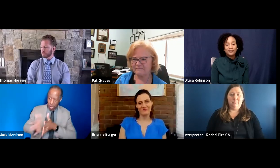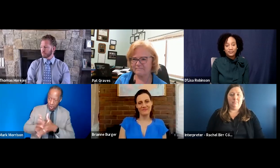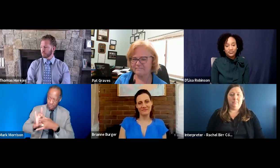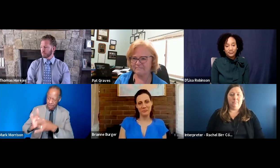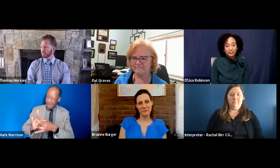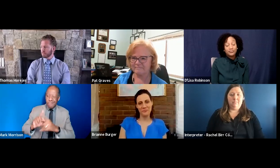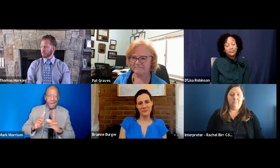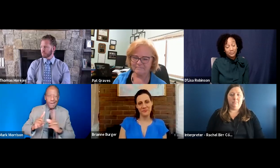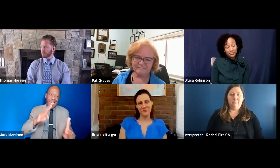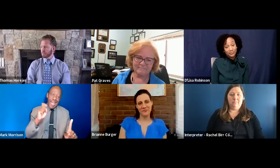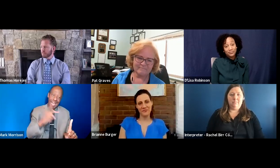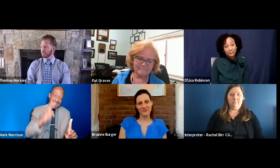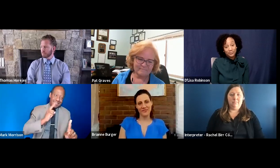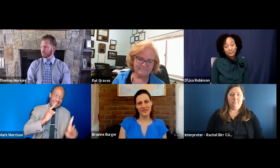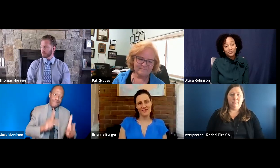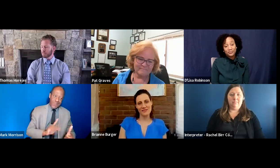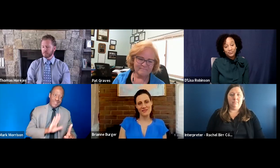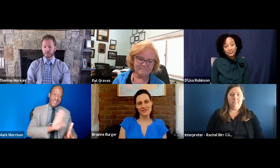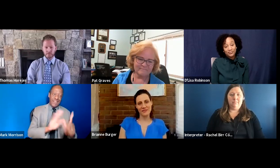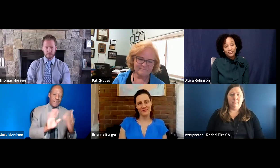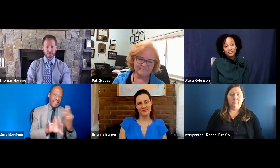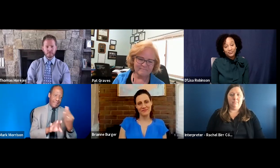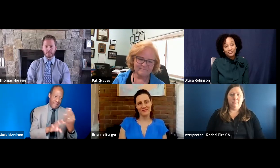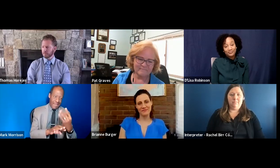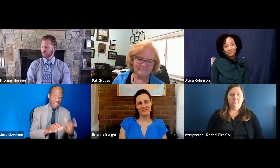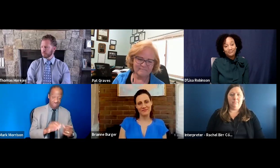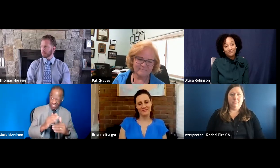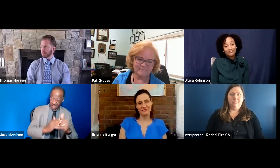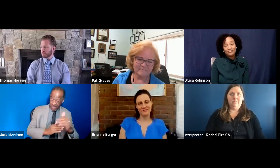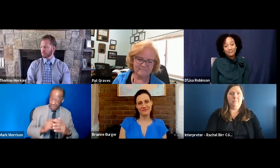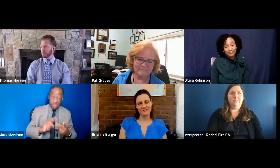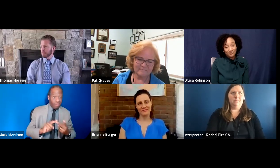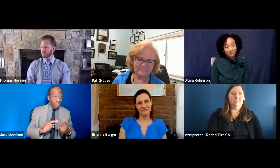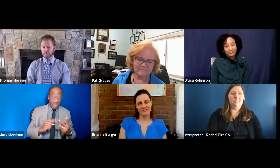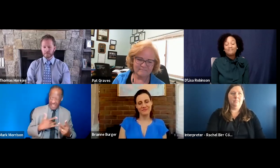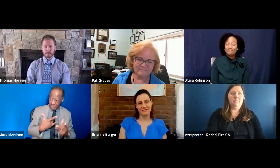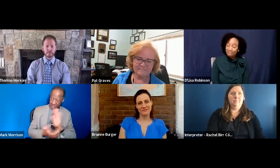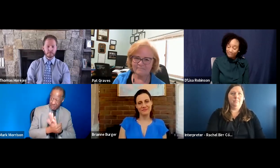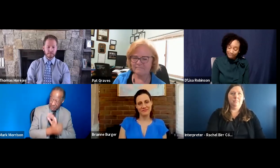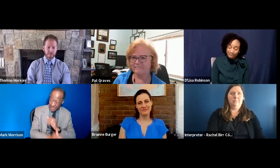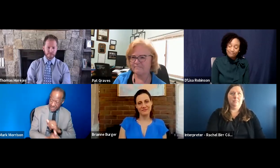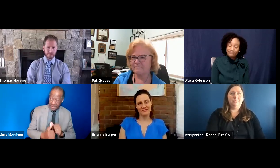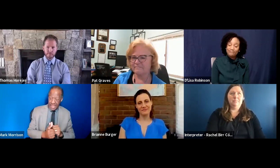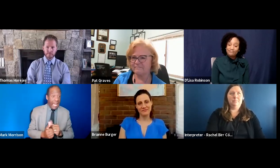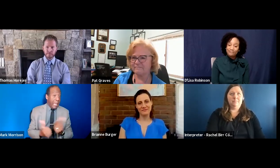is good. You might think that that interpreter is good, but you need to ask the deaf person how they're experiencing that interpreter. What's their feedback? Were